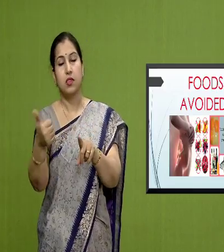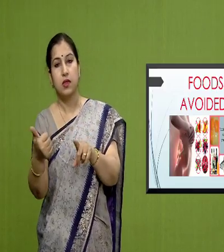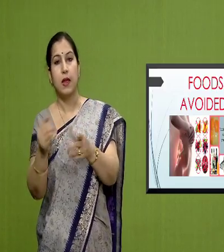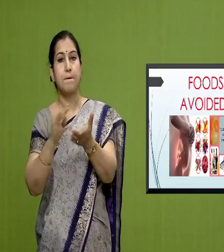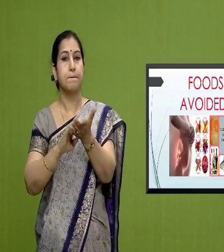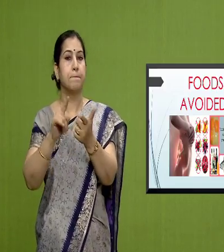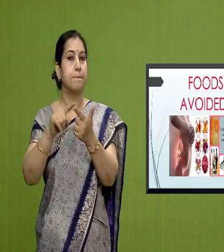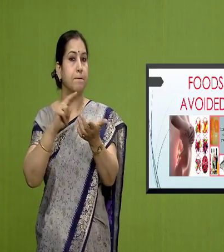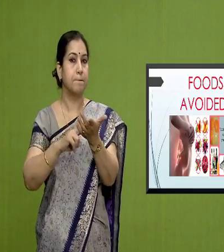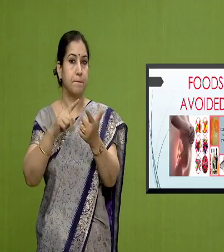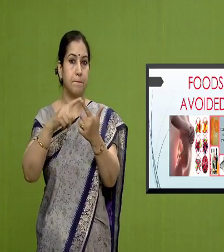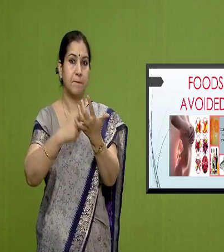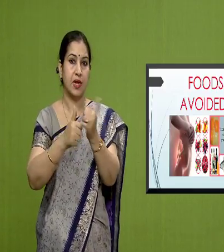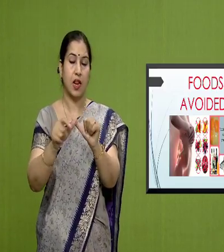other minerals.